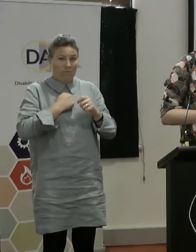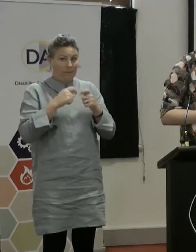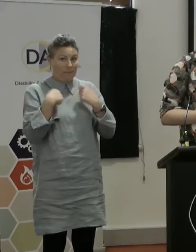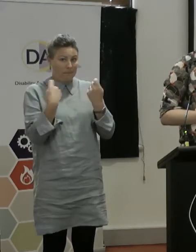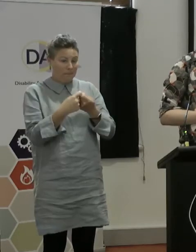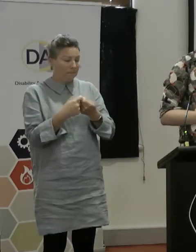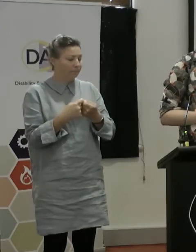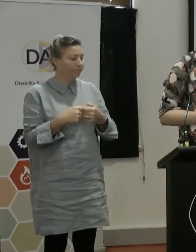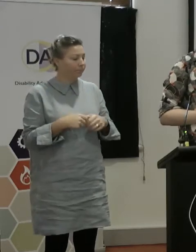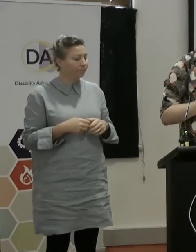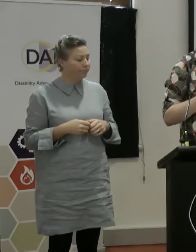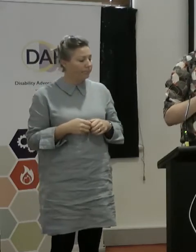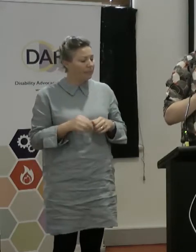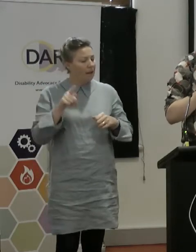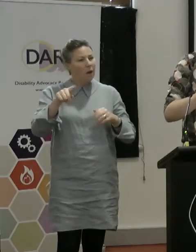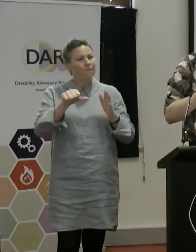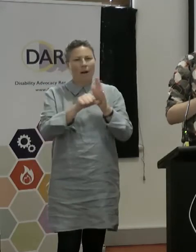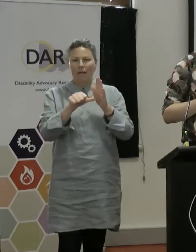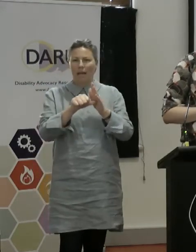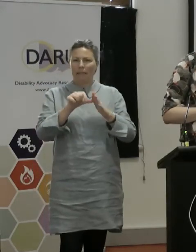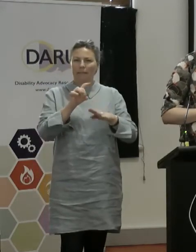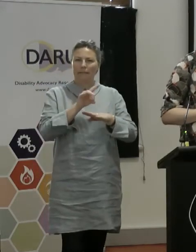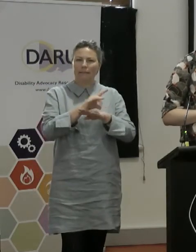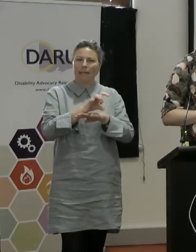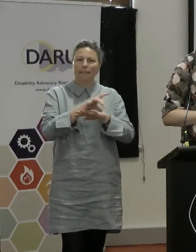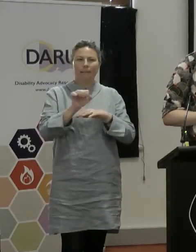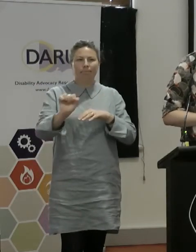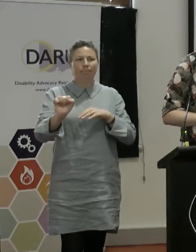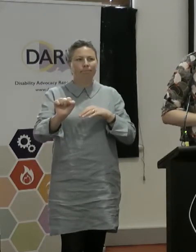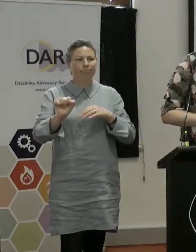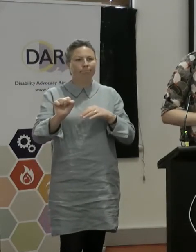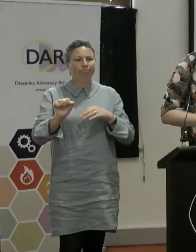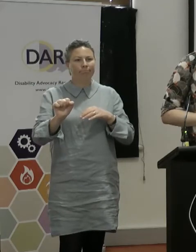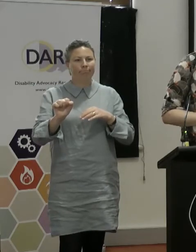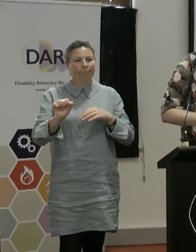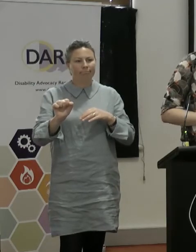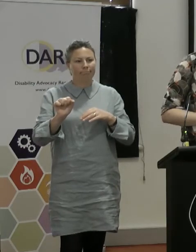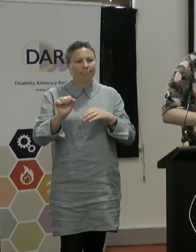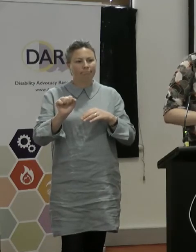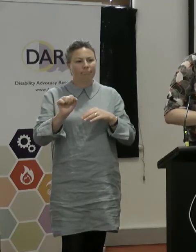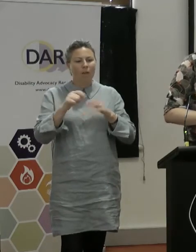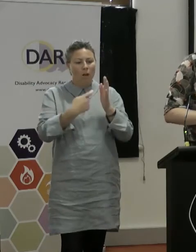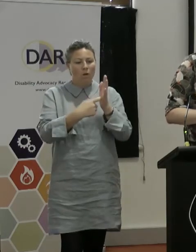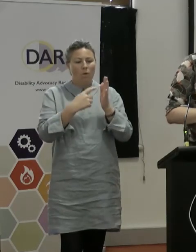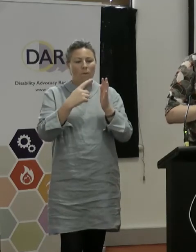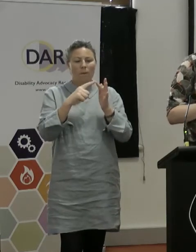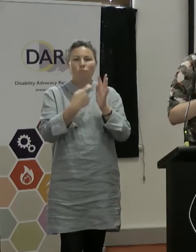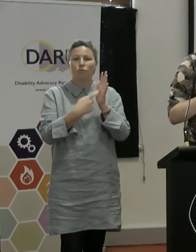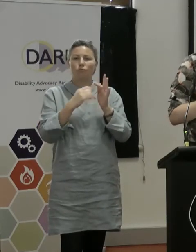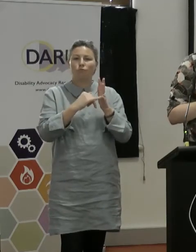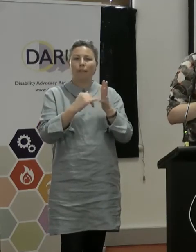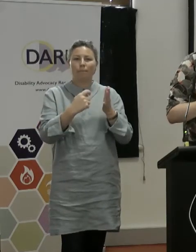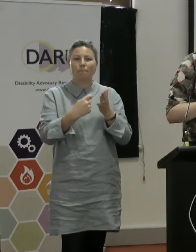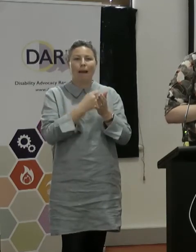things that they help people to understand and work around is that the redress payment, it's not counted